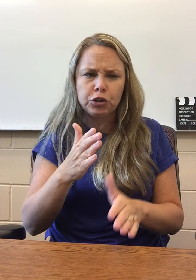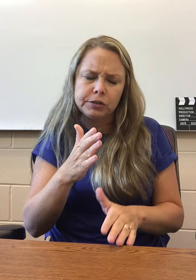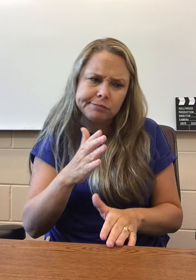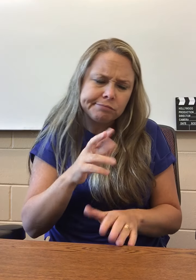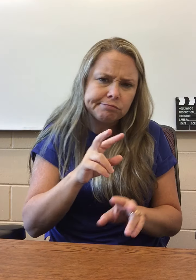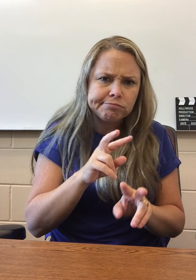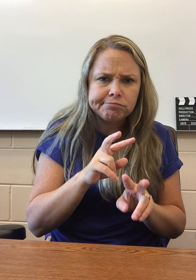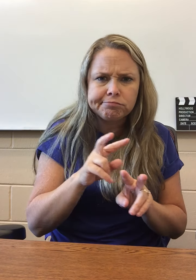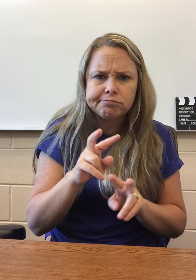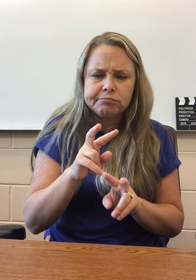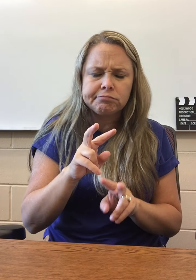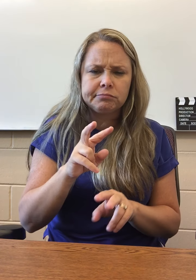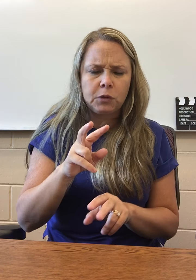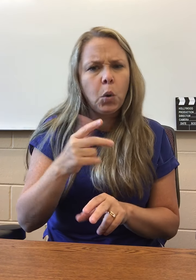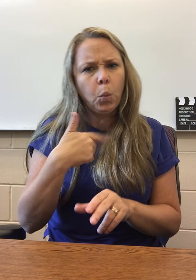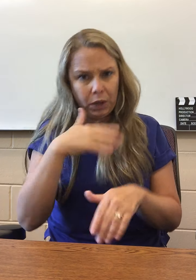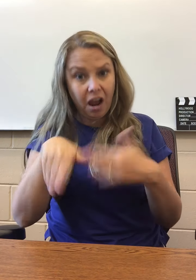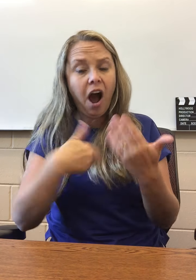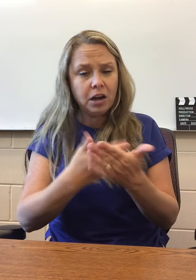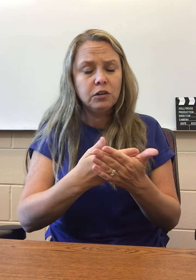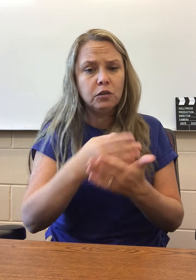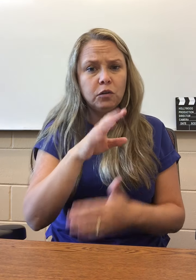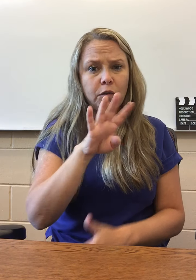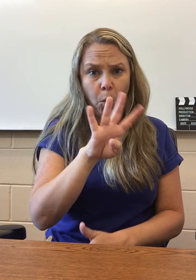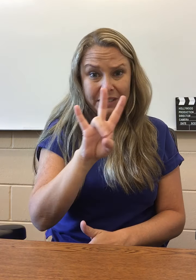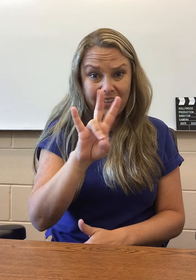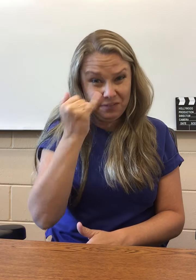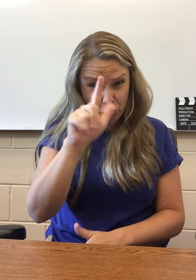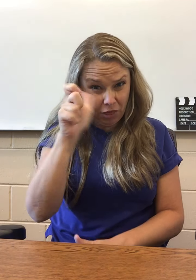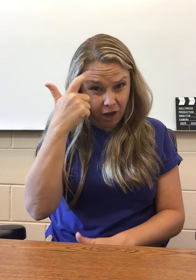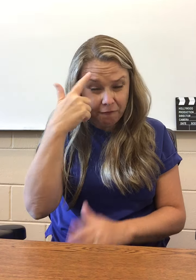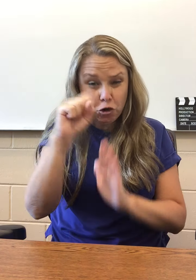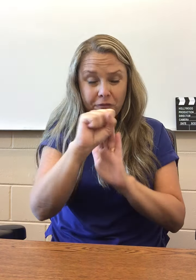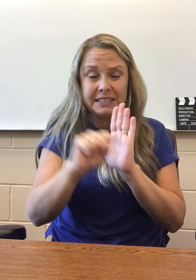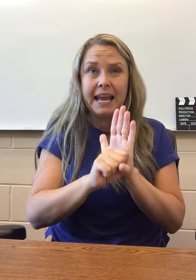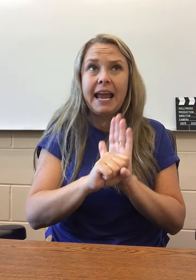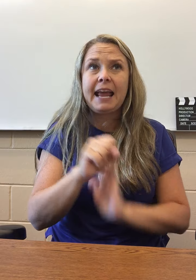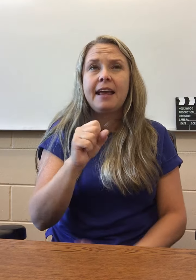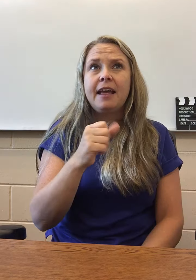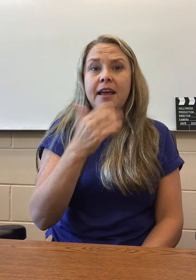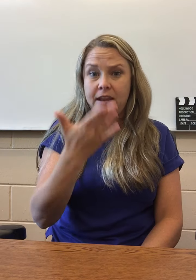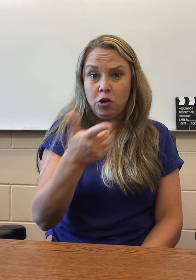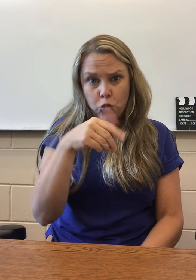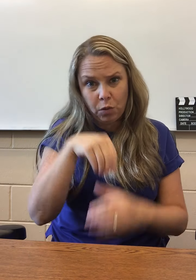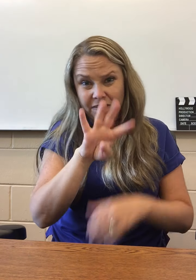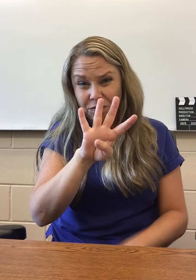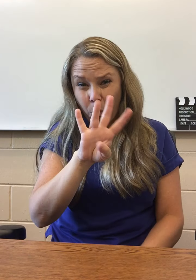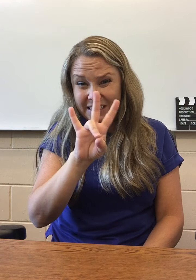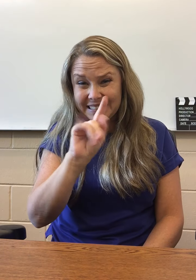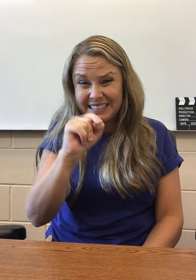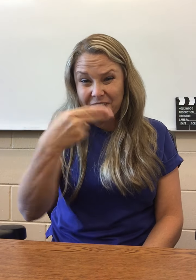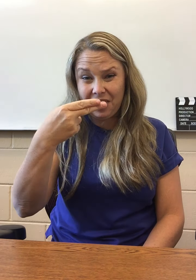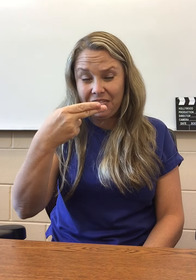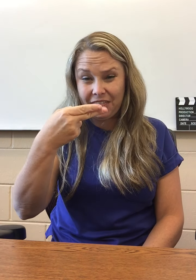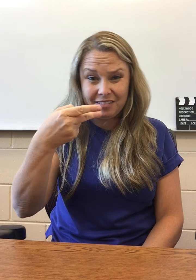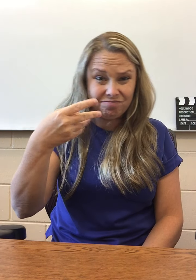average teacher salary we got to 47th and you know if you're the governor of a state and and you're in 47th place um you